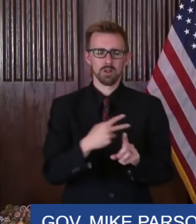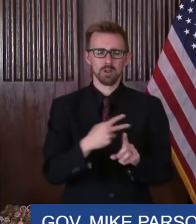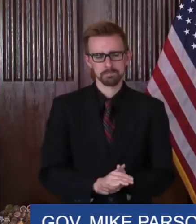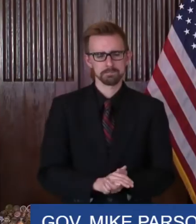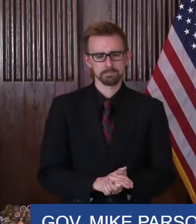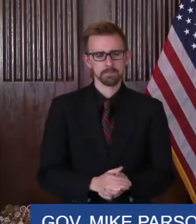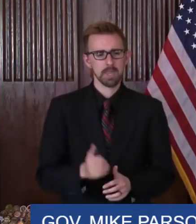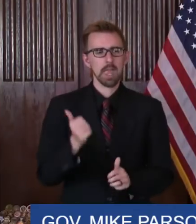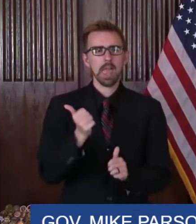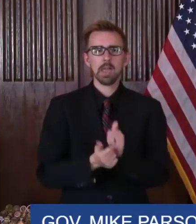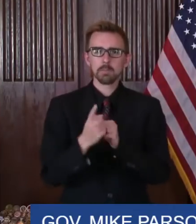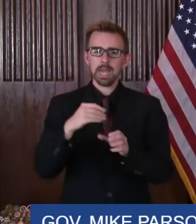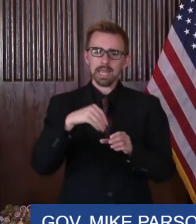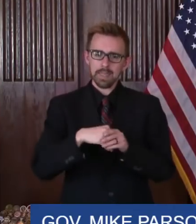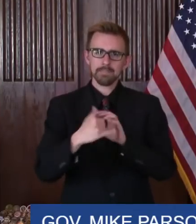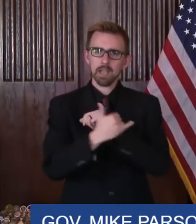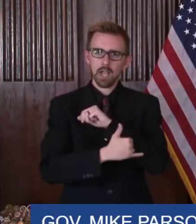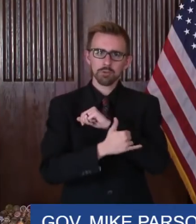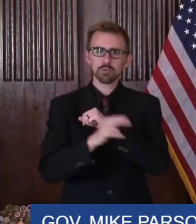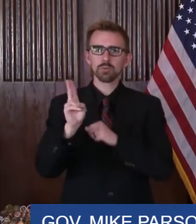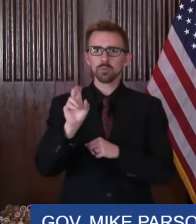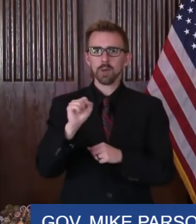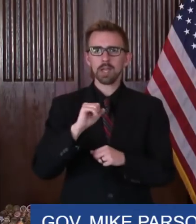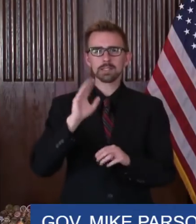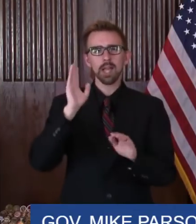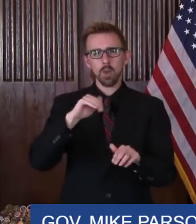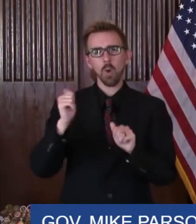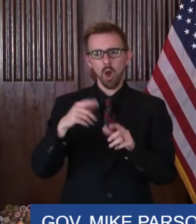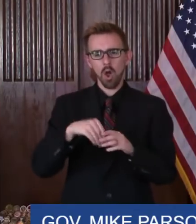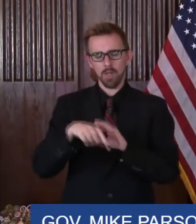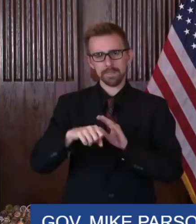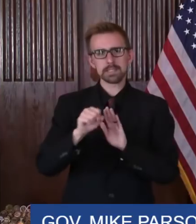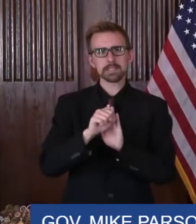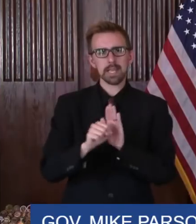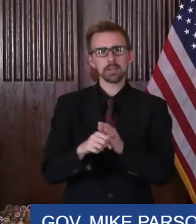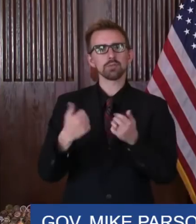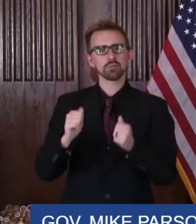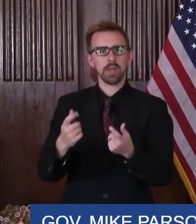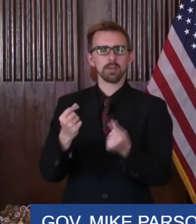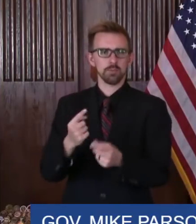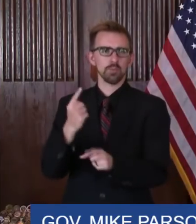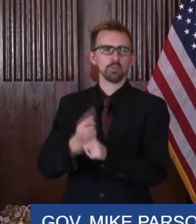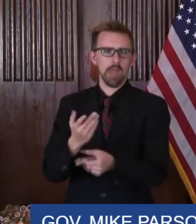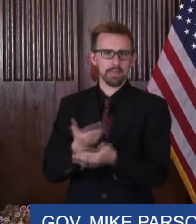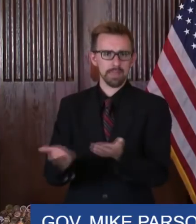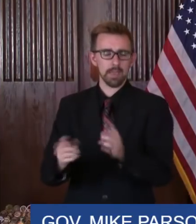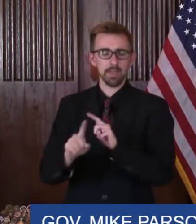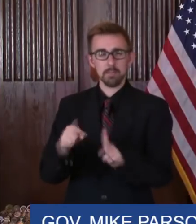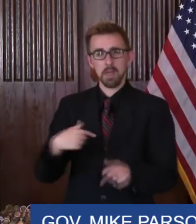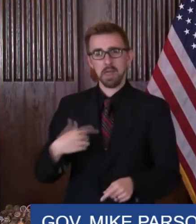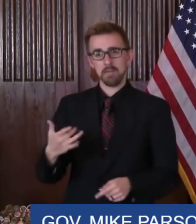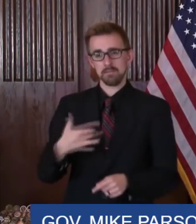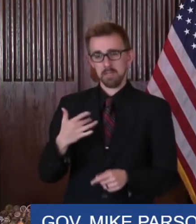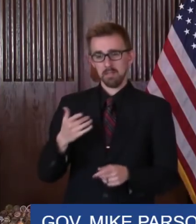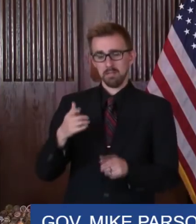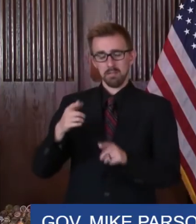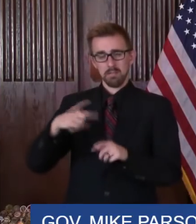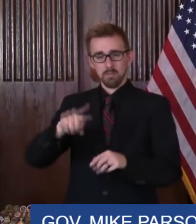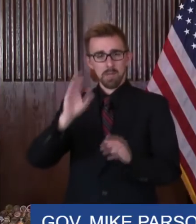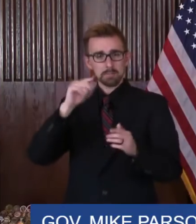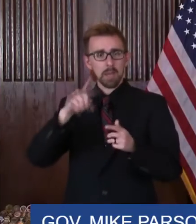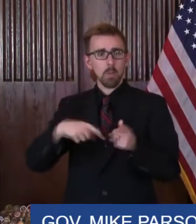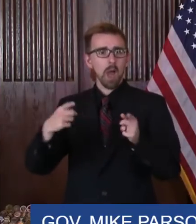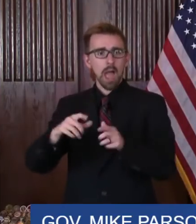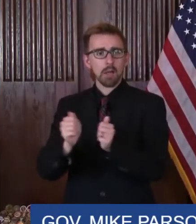I think everybody in this country, and I know everybody in this state, is trying to do the right thing here, but I don't think anybody was expecting what happened